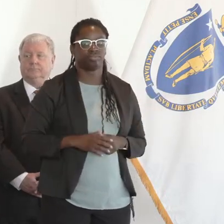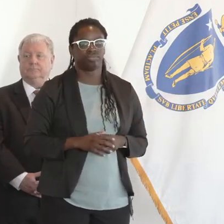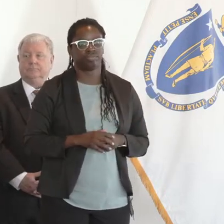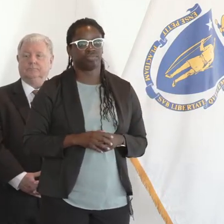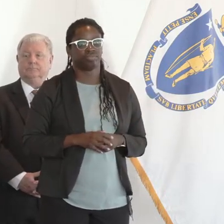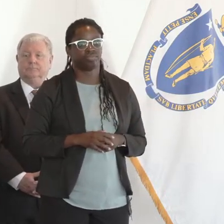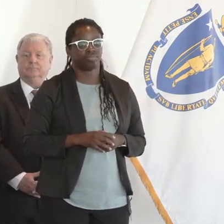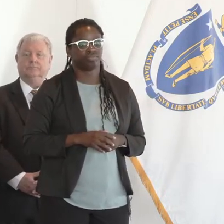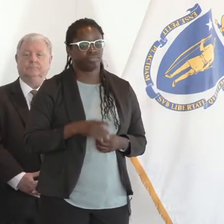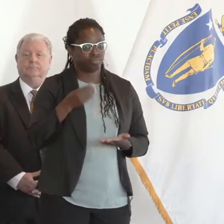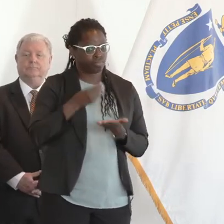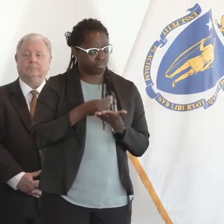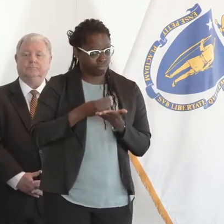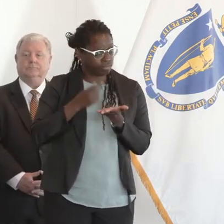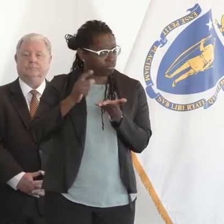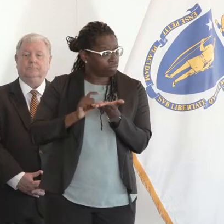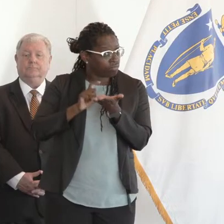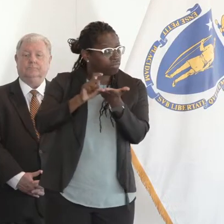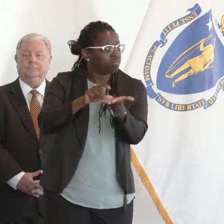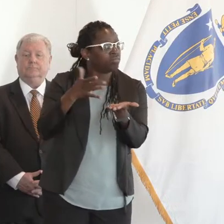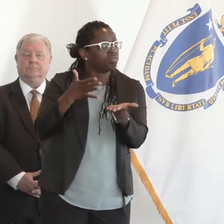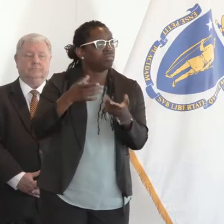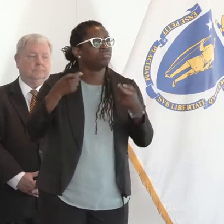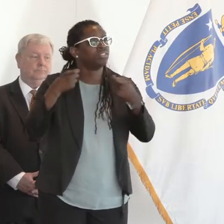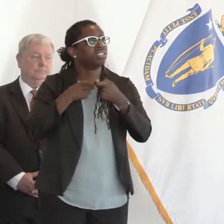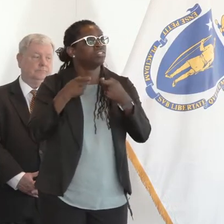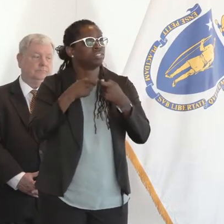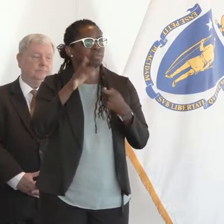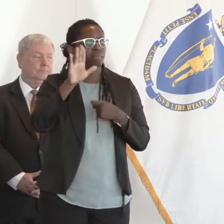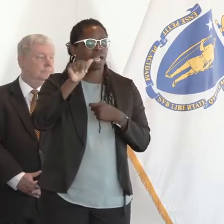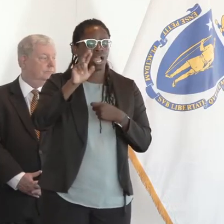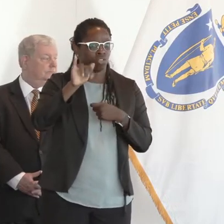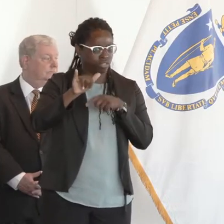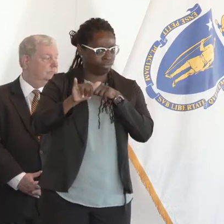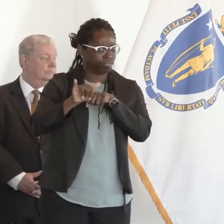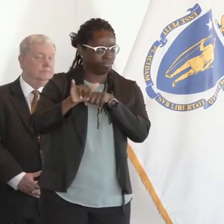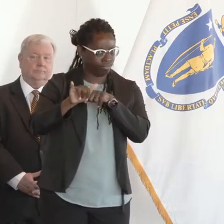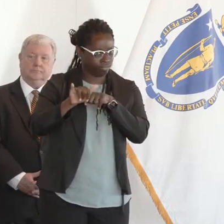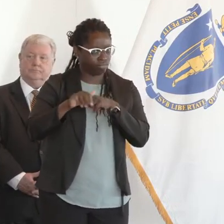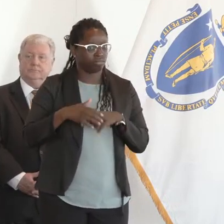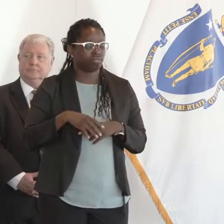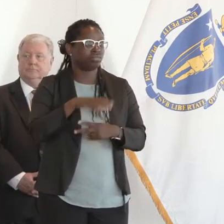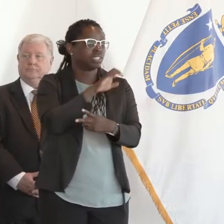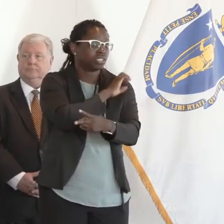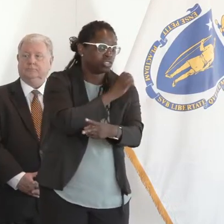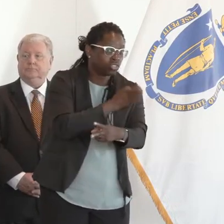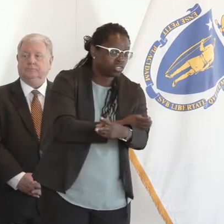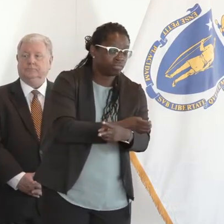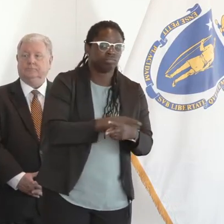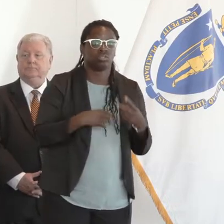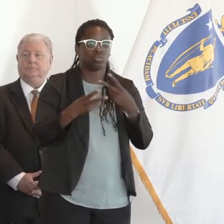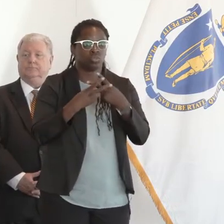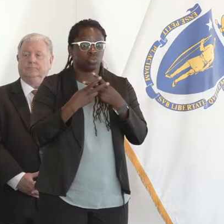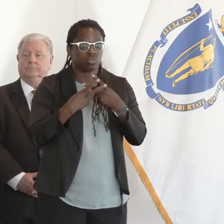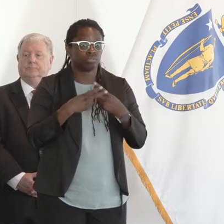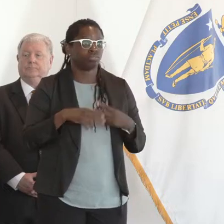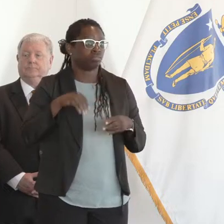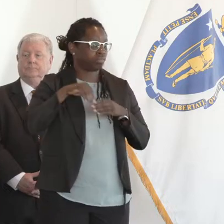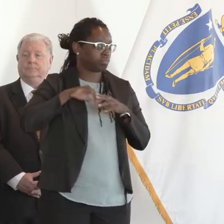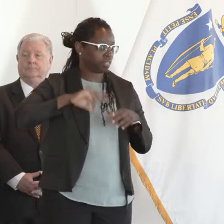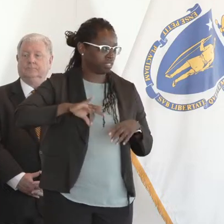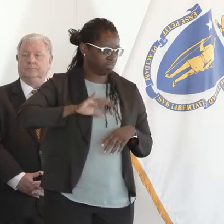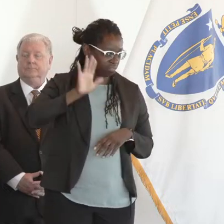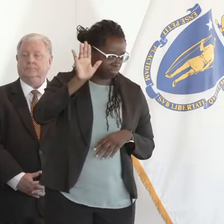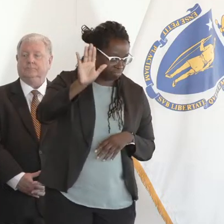in battery energy storage systems in northern Maine, which will help dispatch carbon-free electricity over